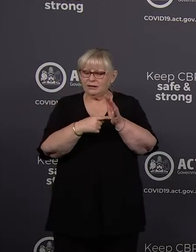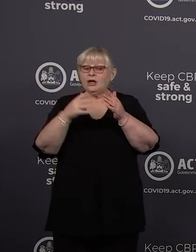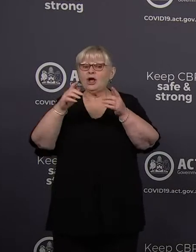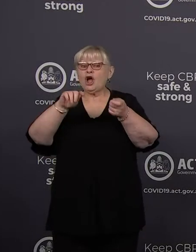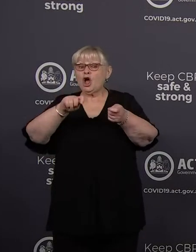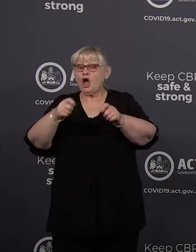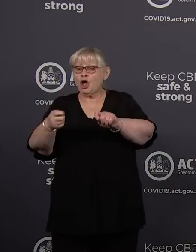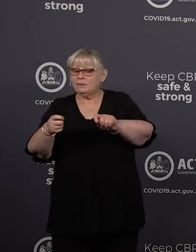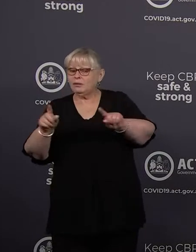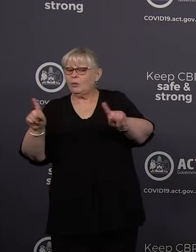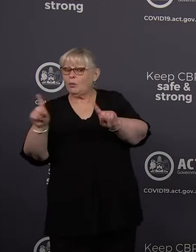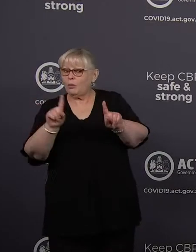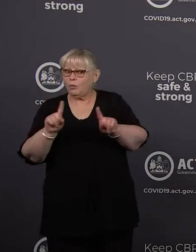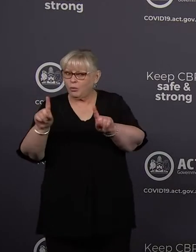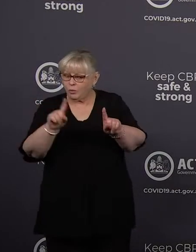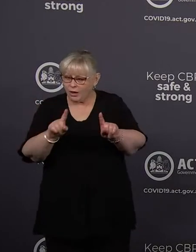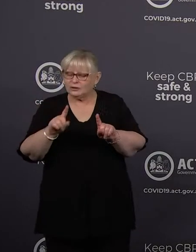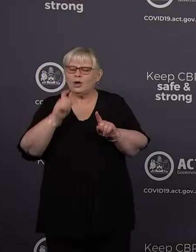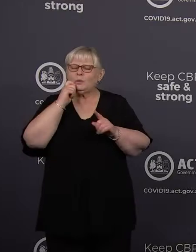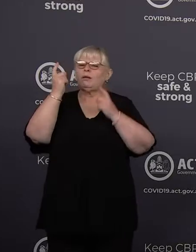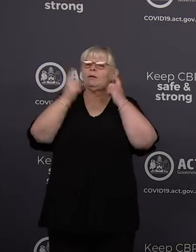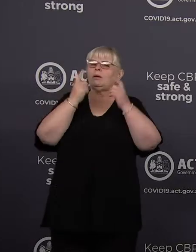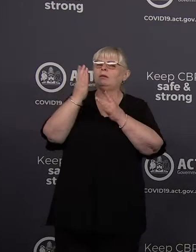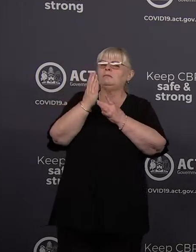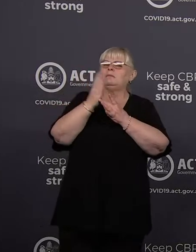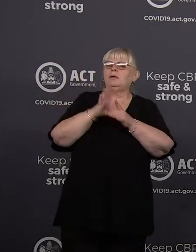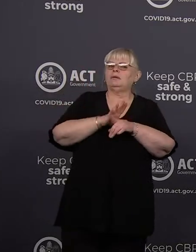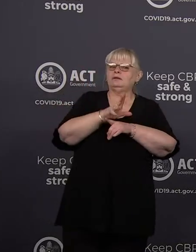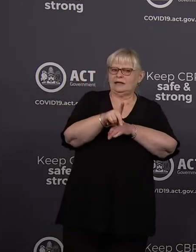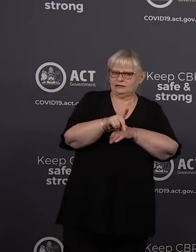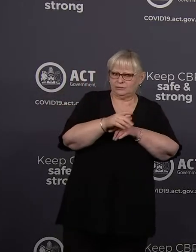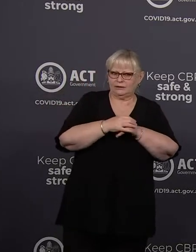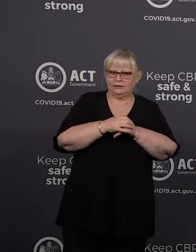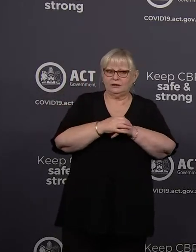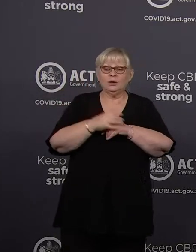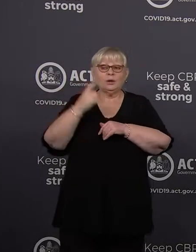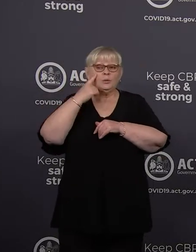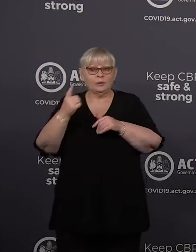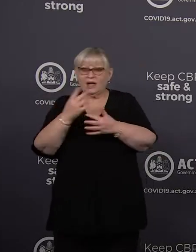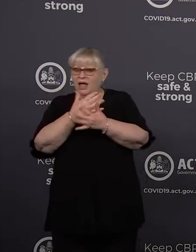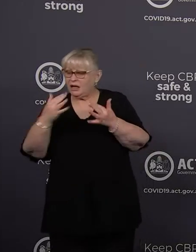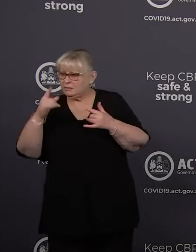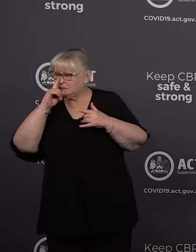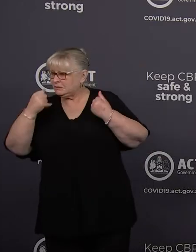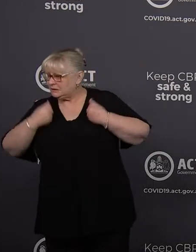week and will be based on the public health information at that time.